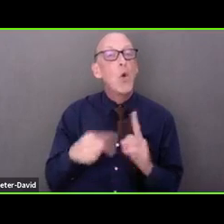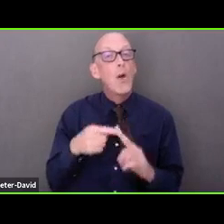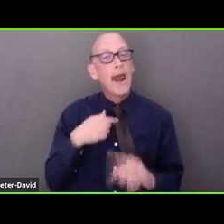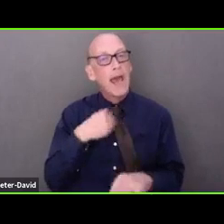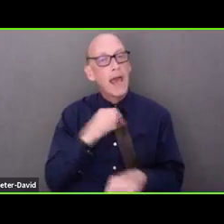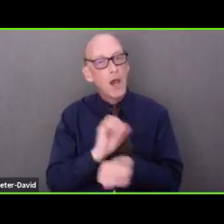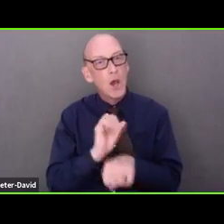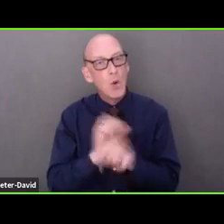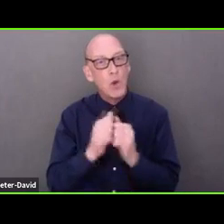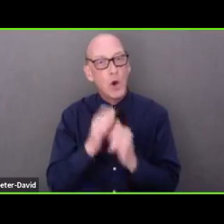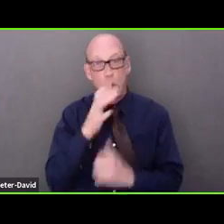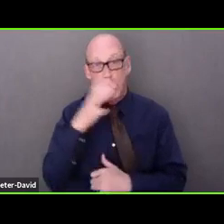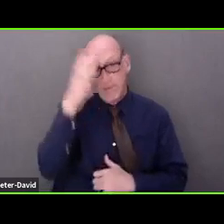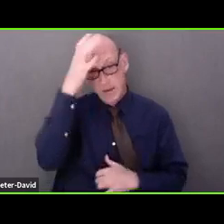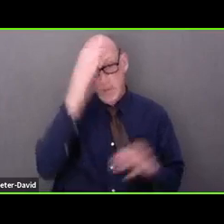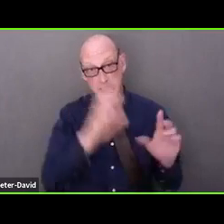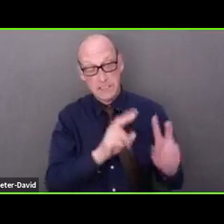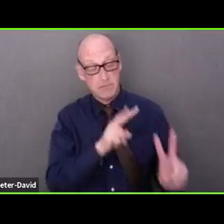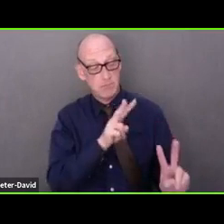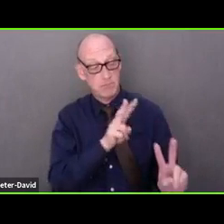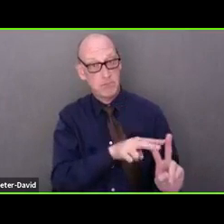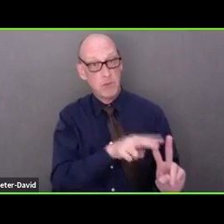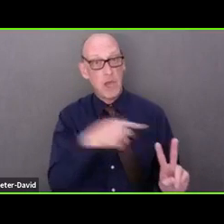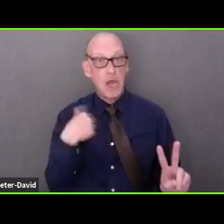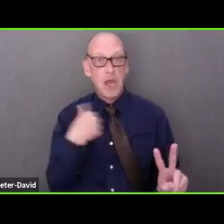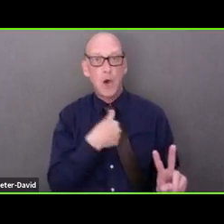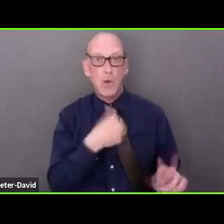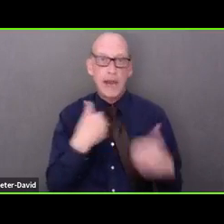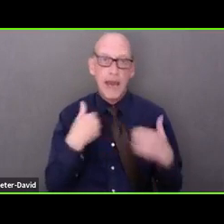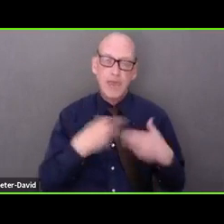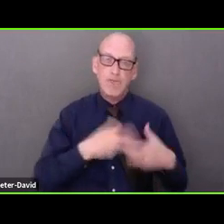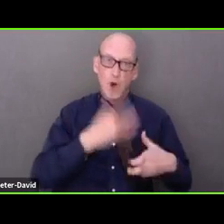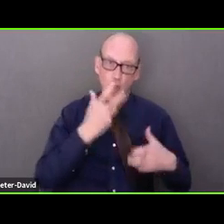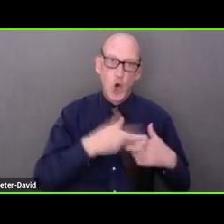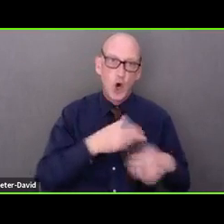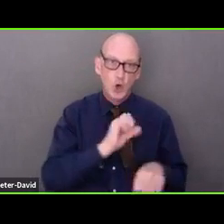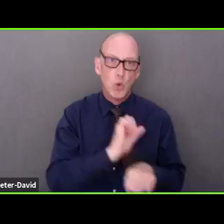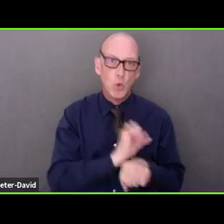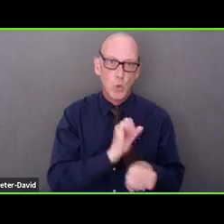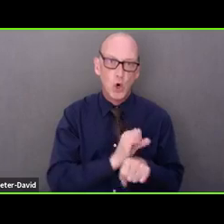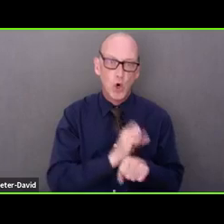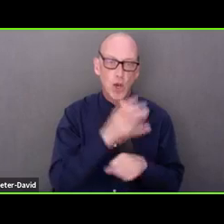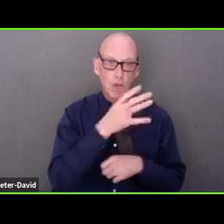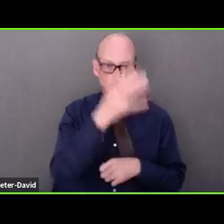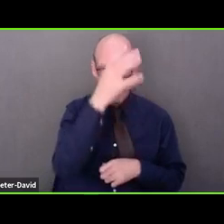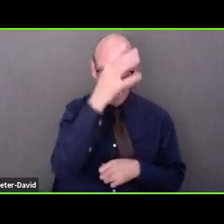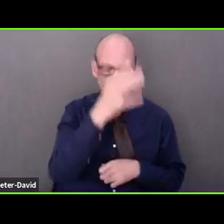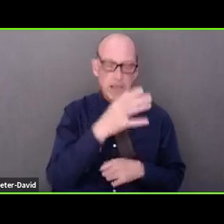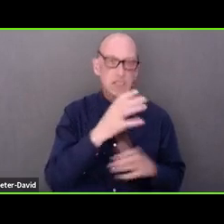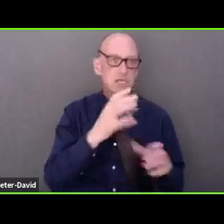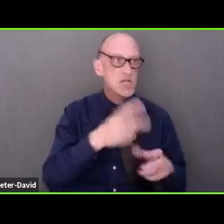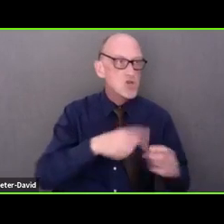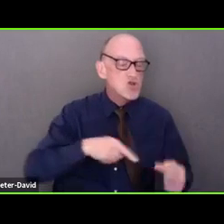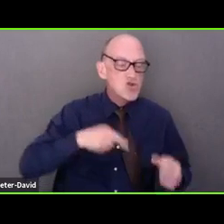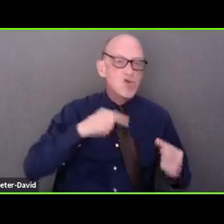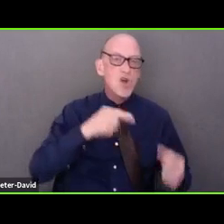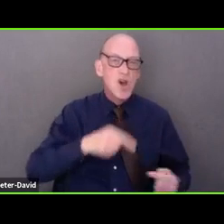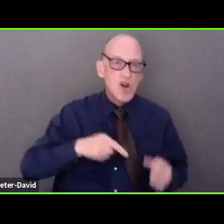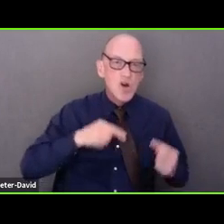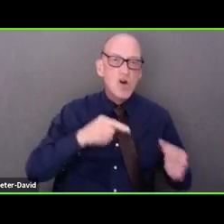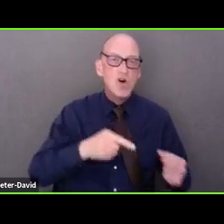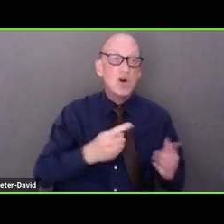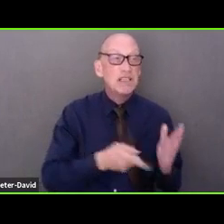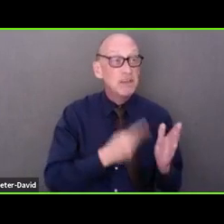the parents, and we've got some really, really hard working parents, and they're working uphill almost constantly. Sometimes they have 2 and 3 different jobs,